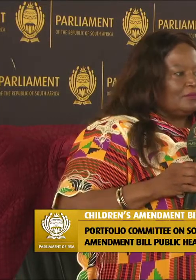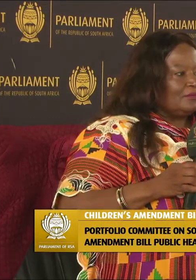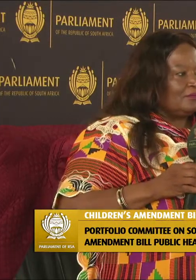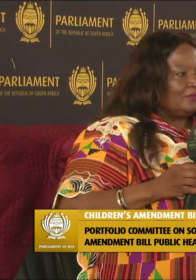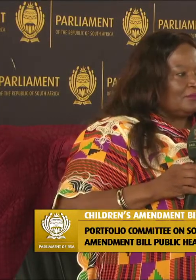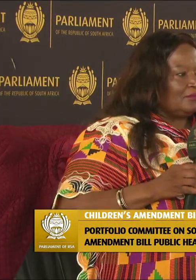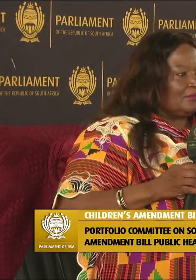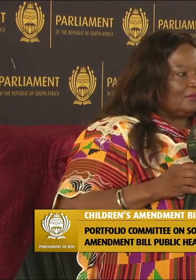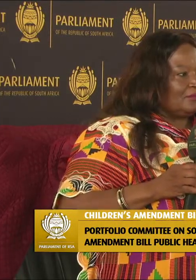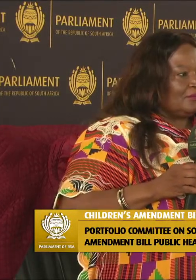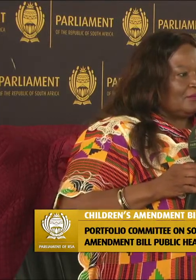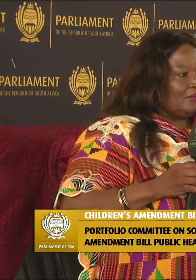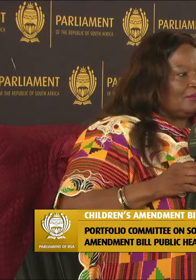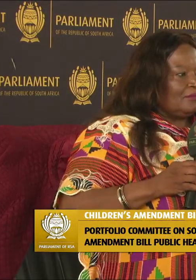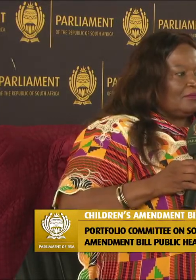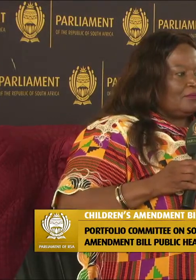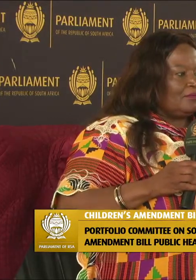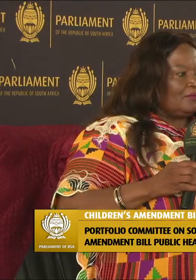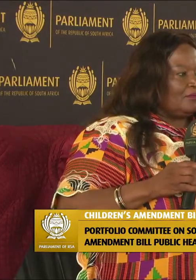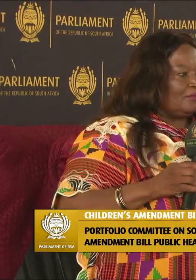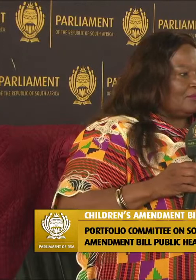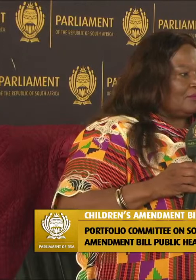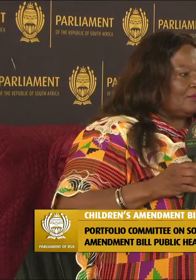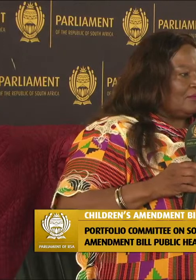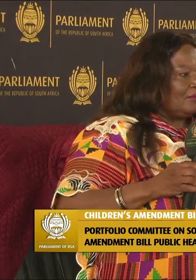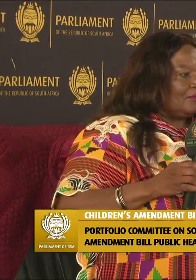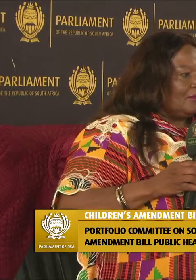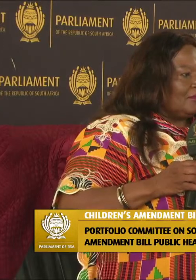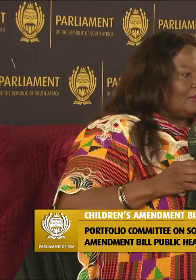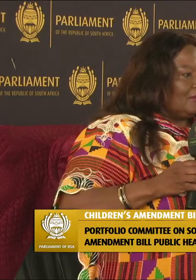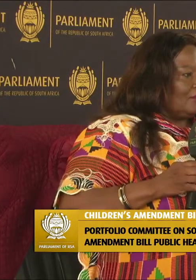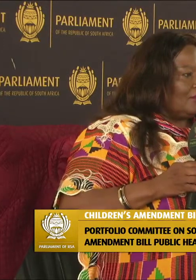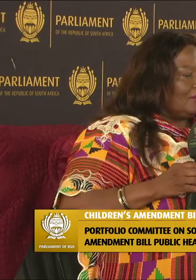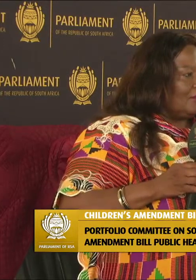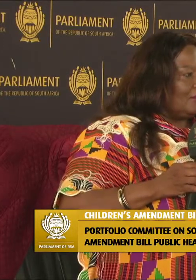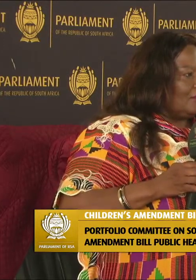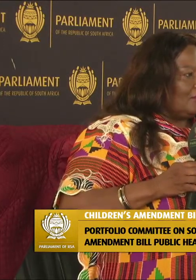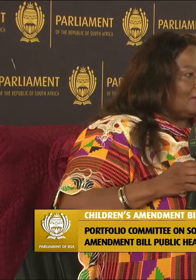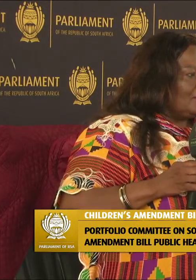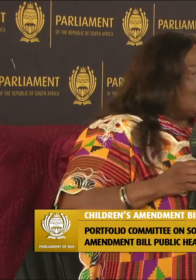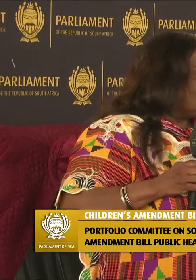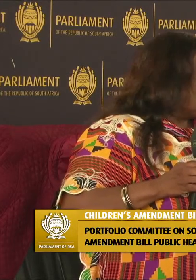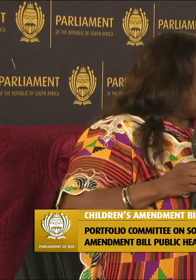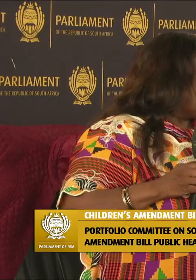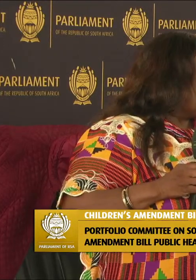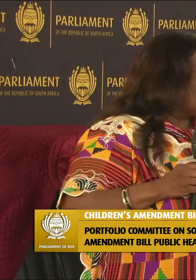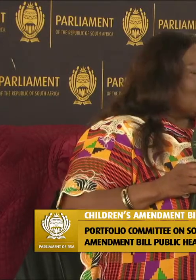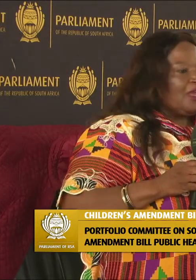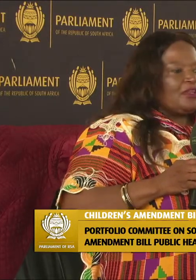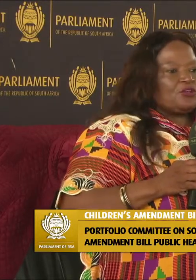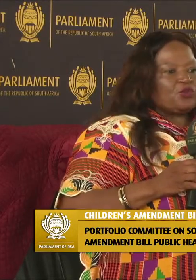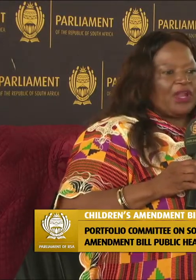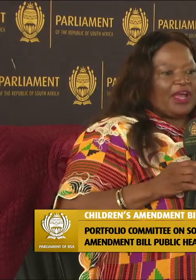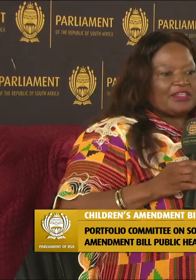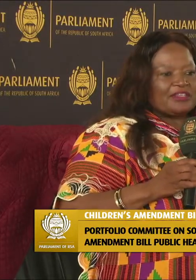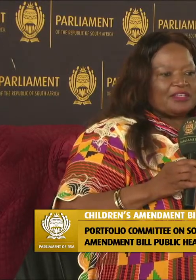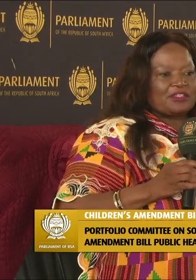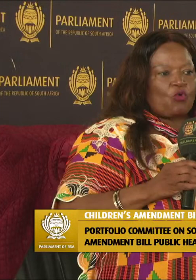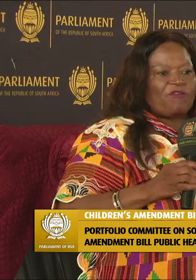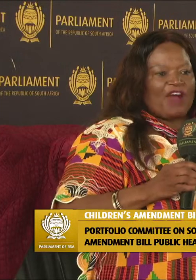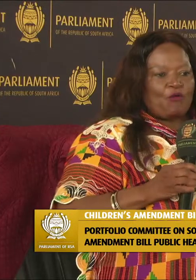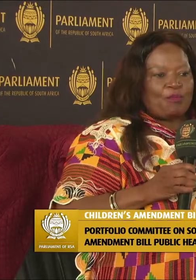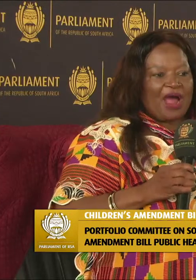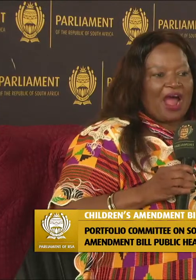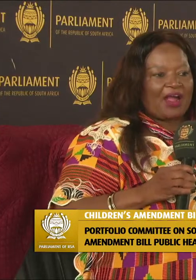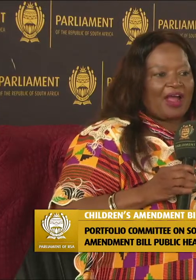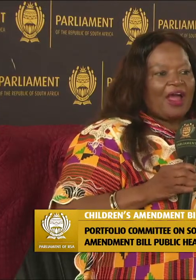them, take them to the NCOP, and then after that, that's when we'll have the results. Nithule ngathi